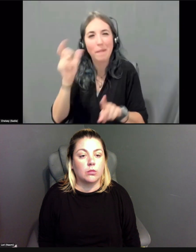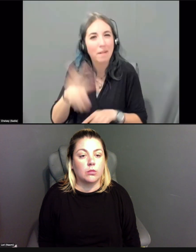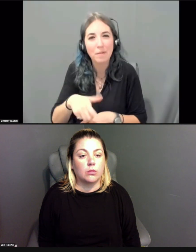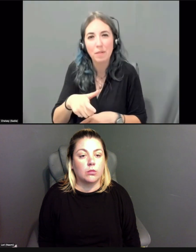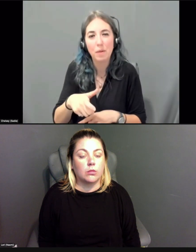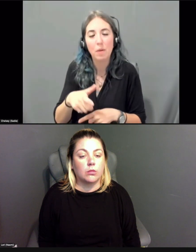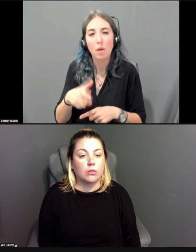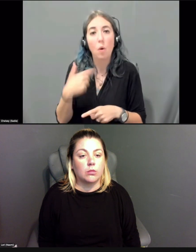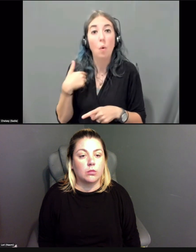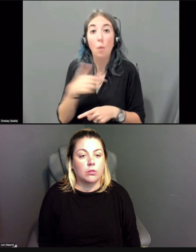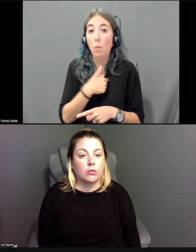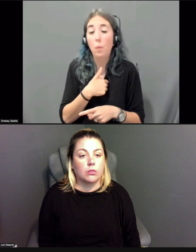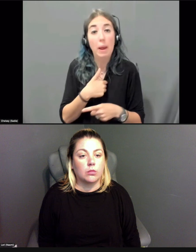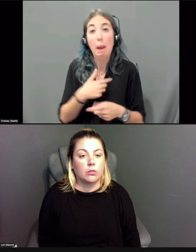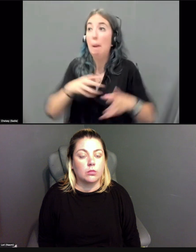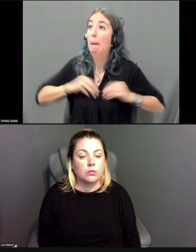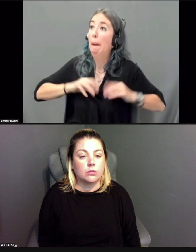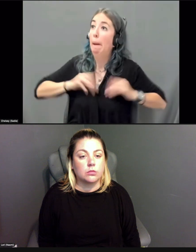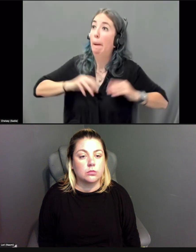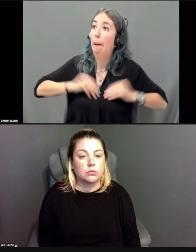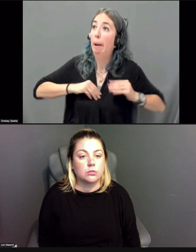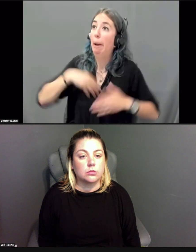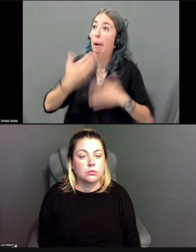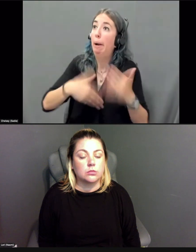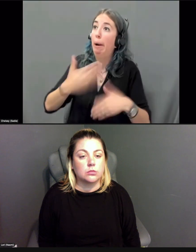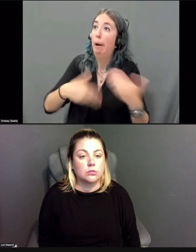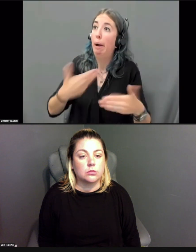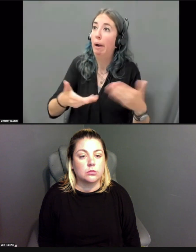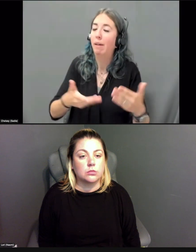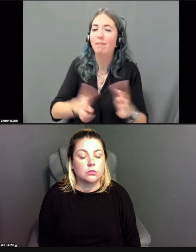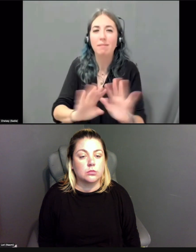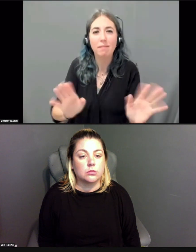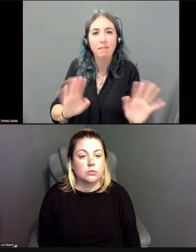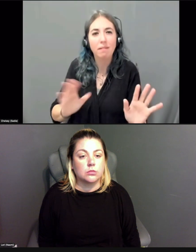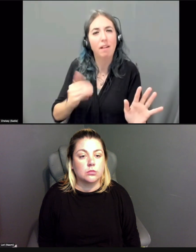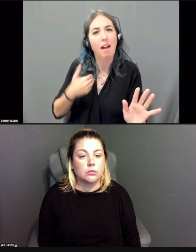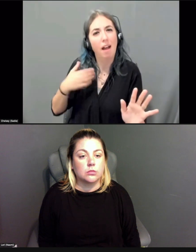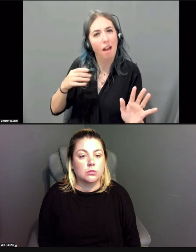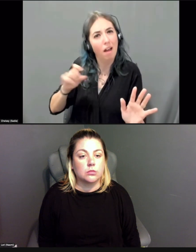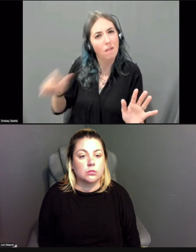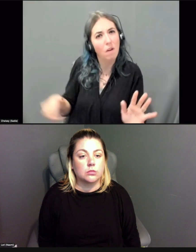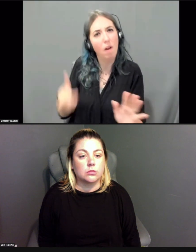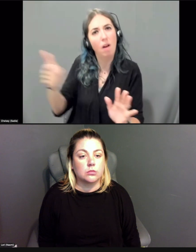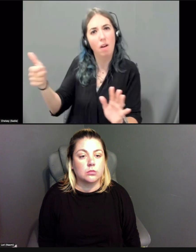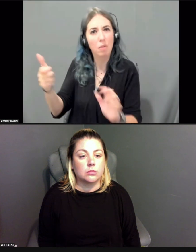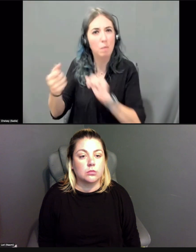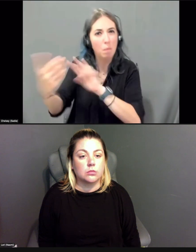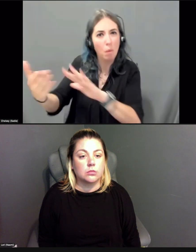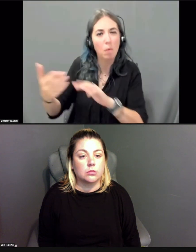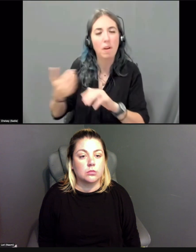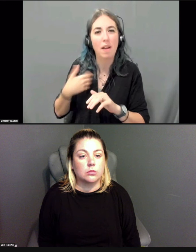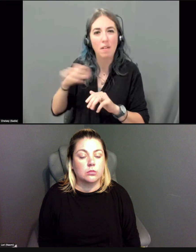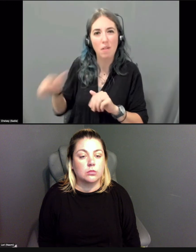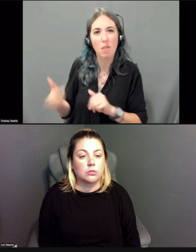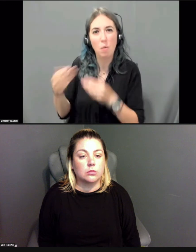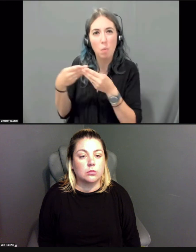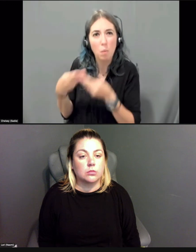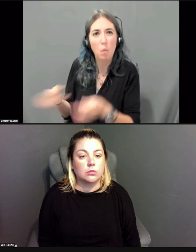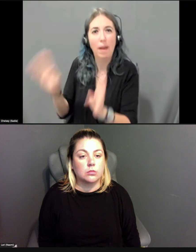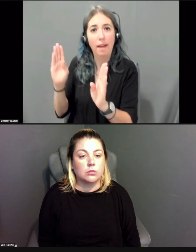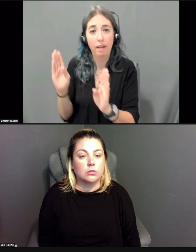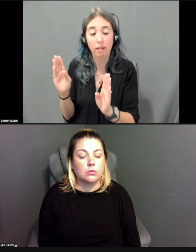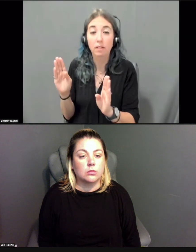kind of learning and adapting to alternative ways of presenting this type of information. It's been a hot